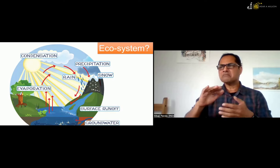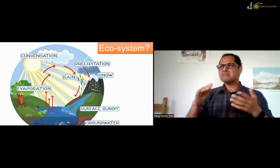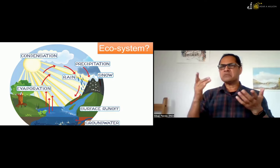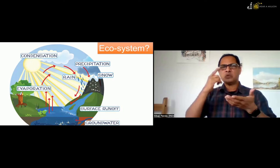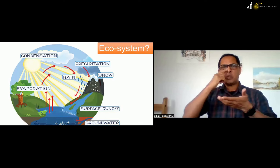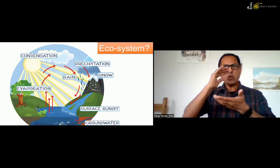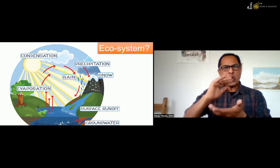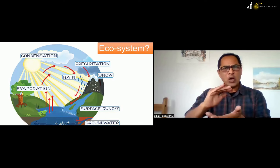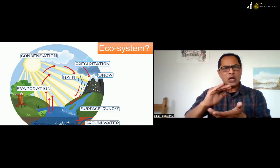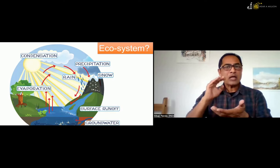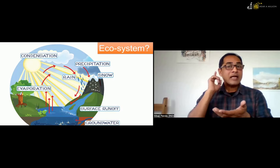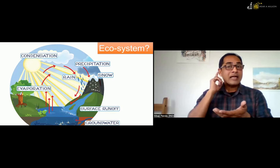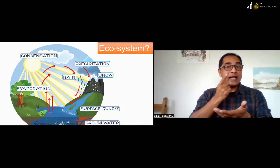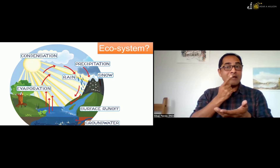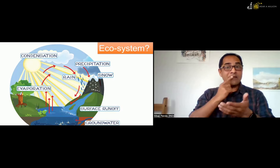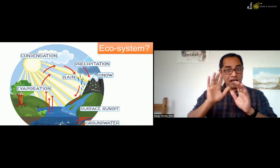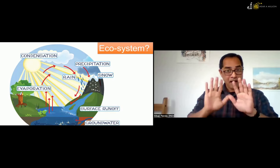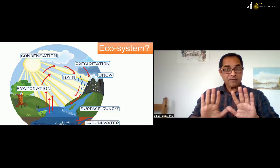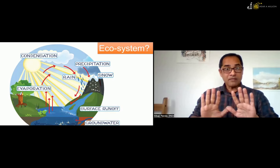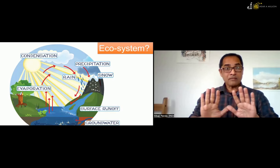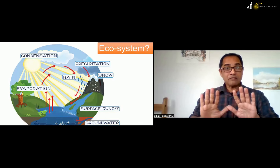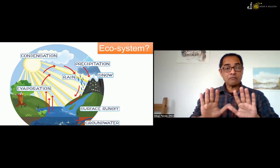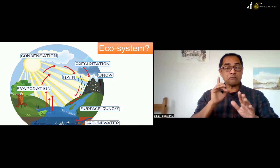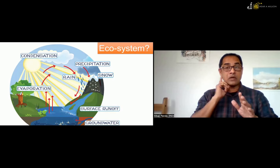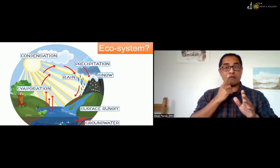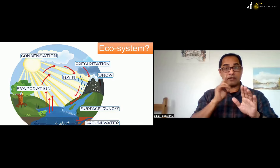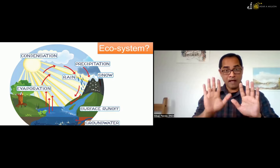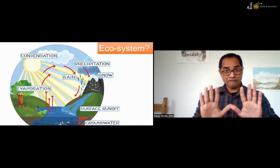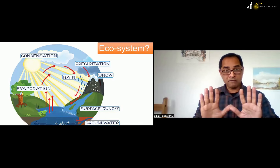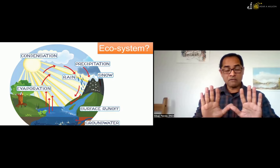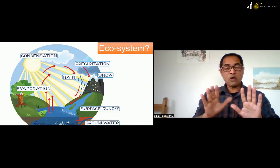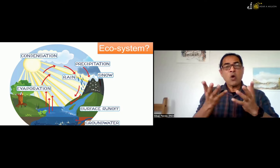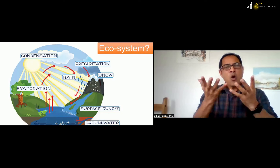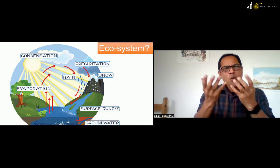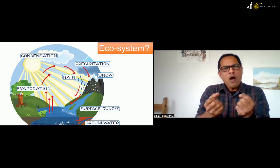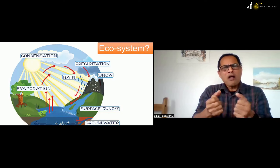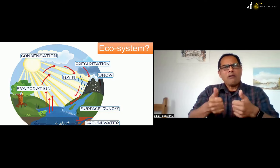If, you know, your children, your daughter is deaf,